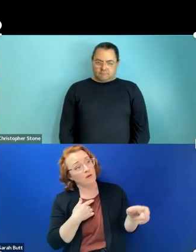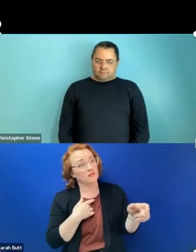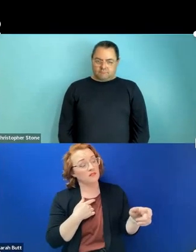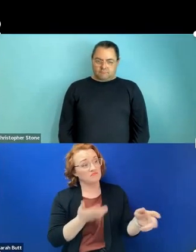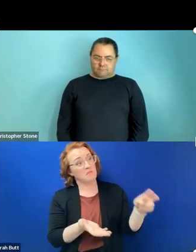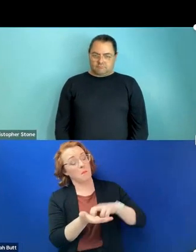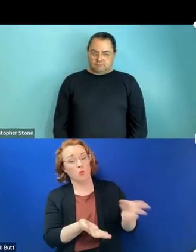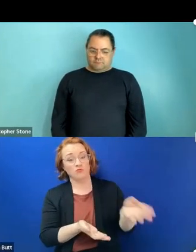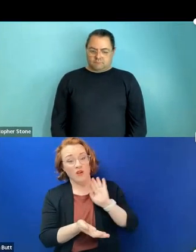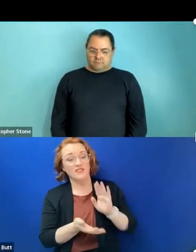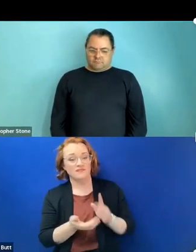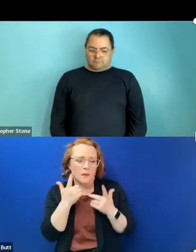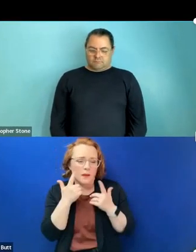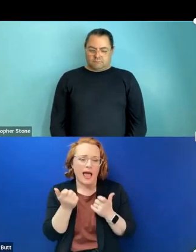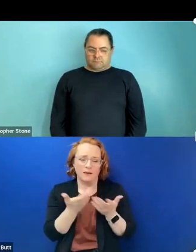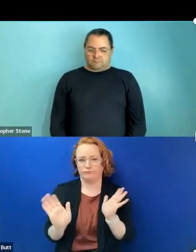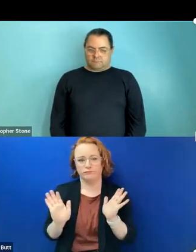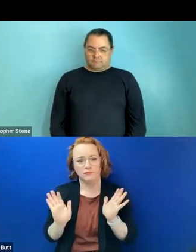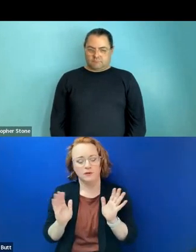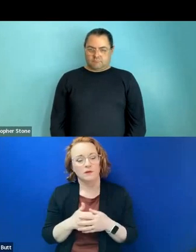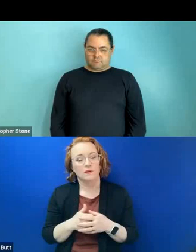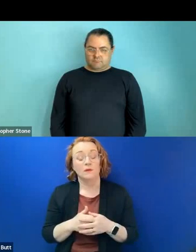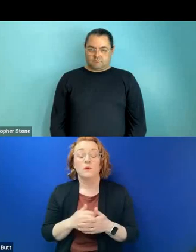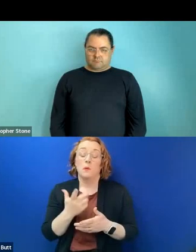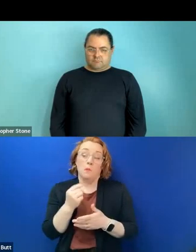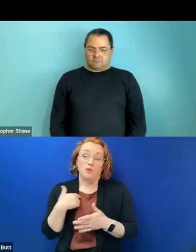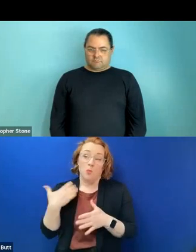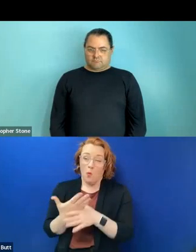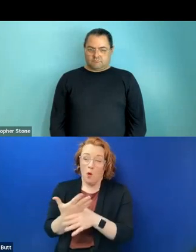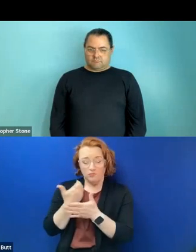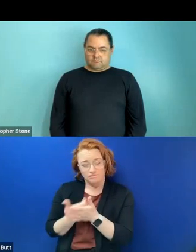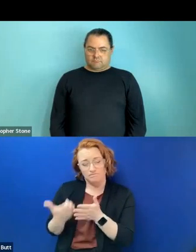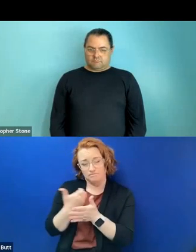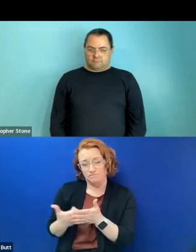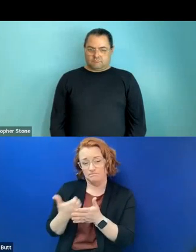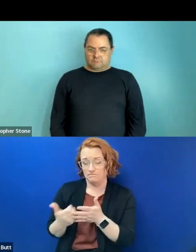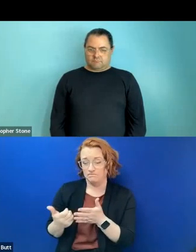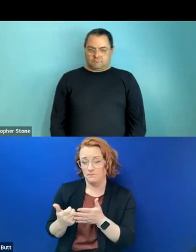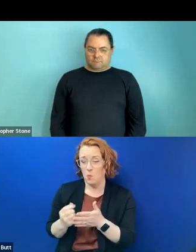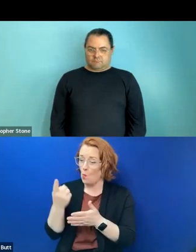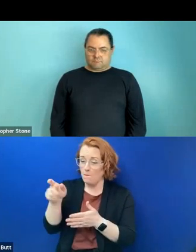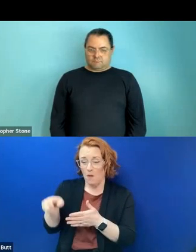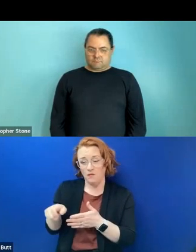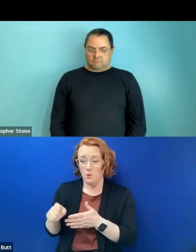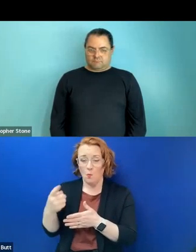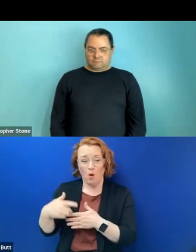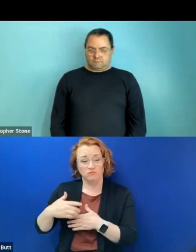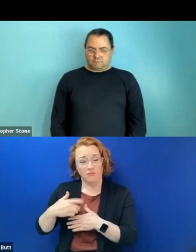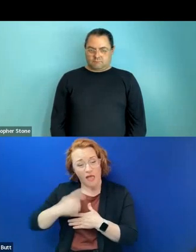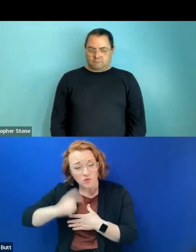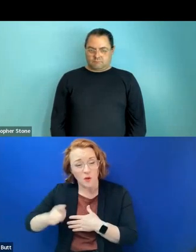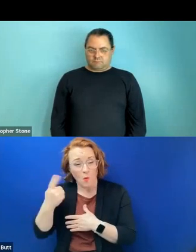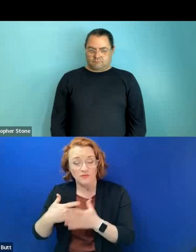And then we might work with one individual for one day a week, and with a different individual the next